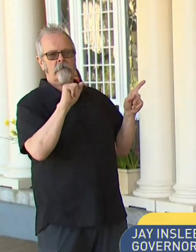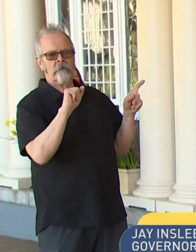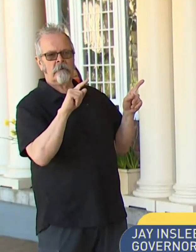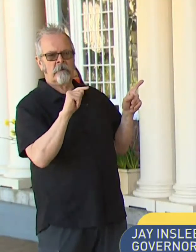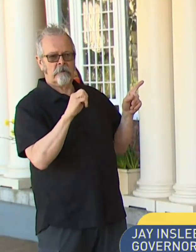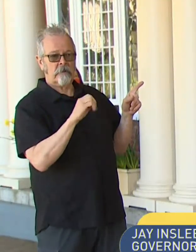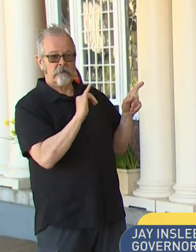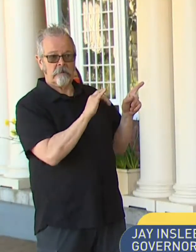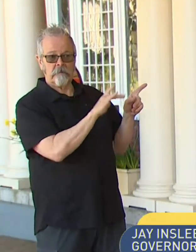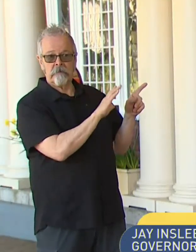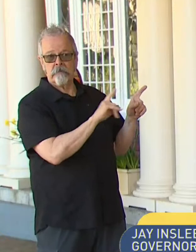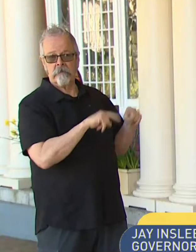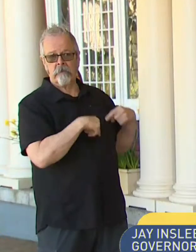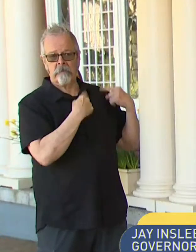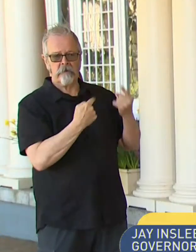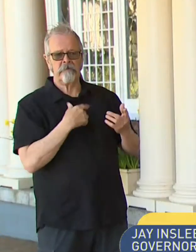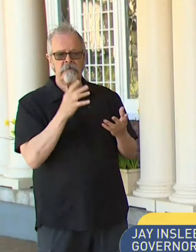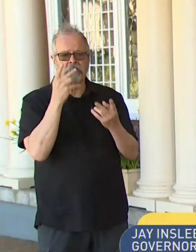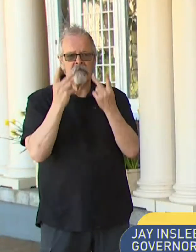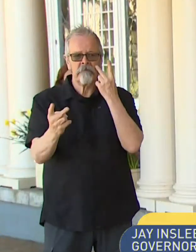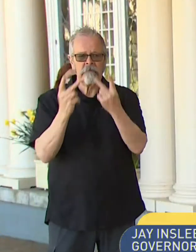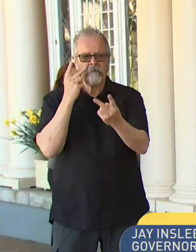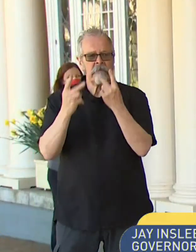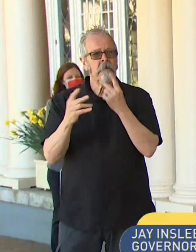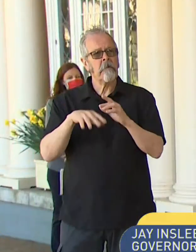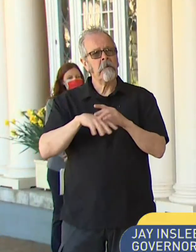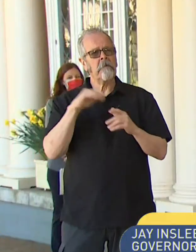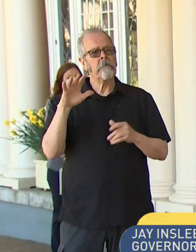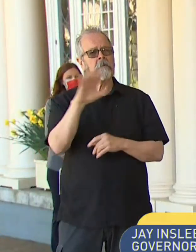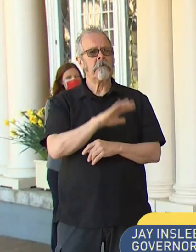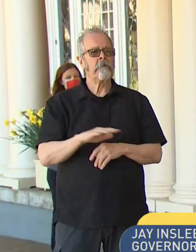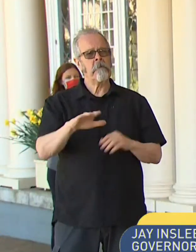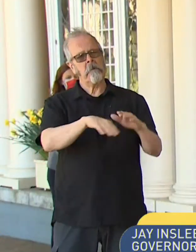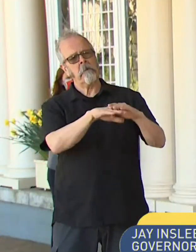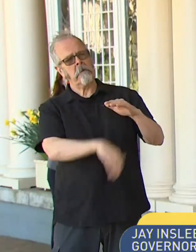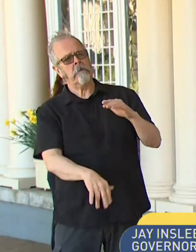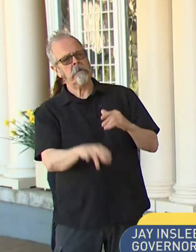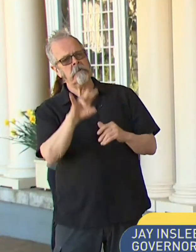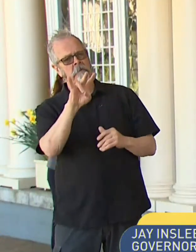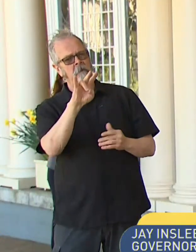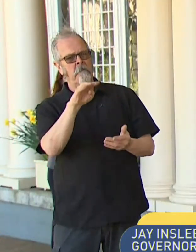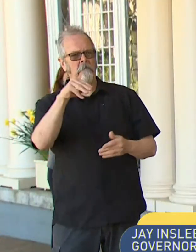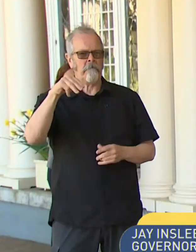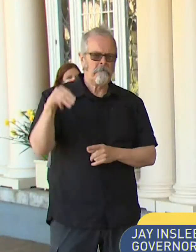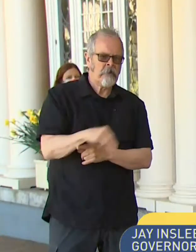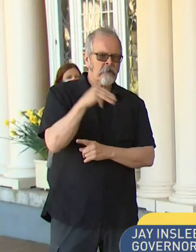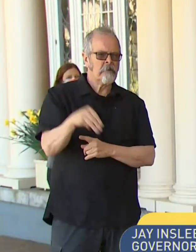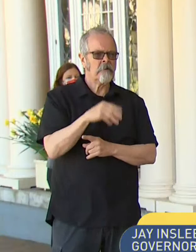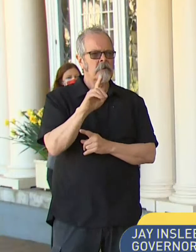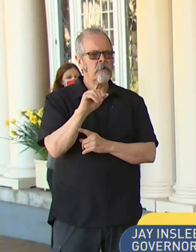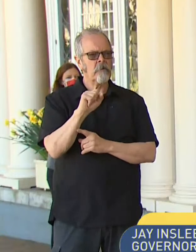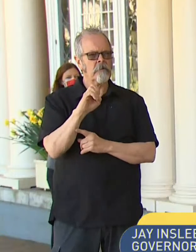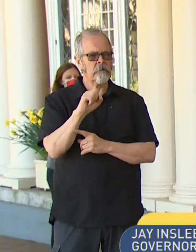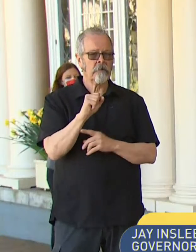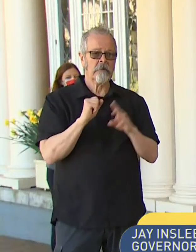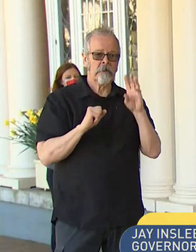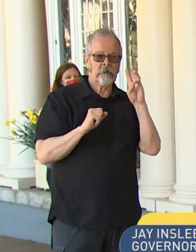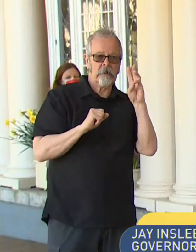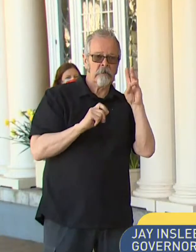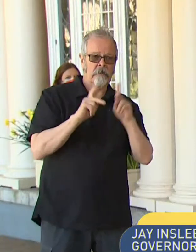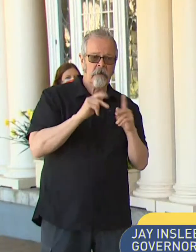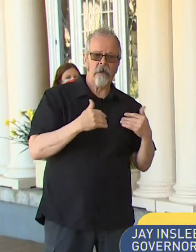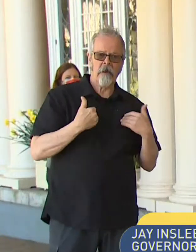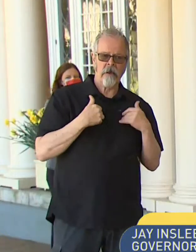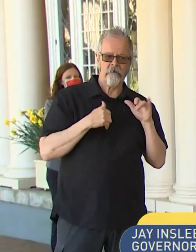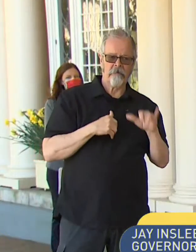far, we've seen out of just under 7 million doses, like 6 people who've had this event, which